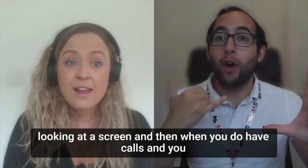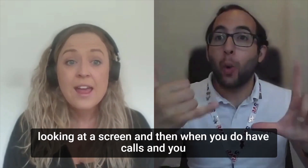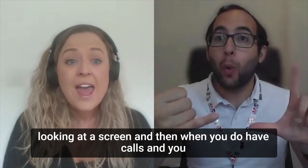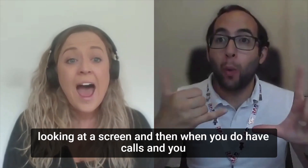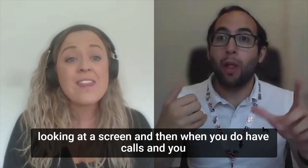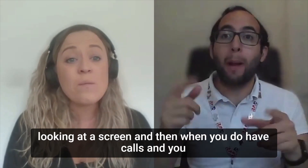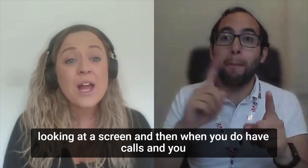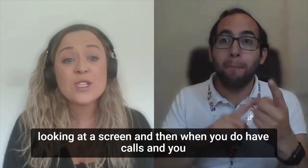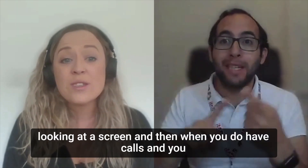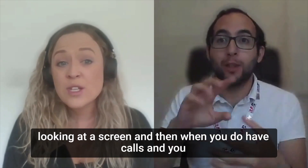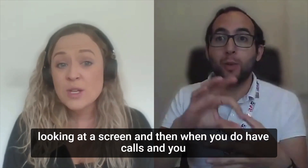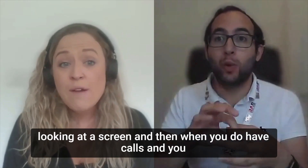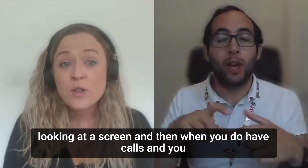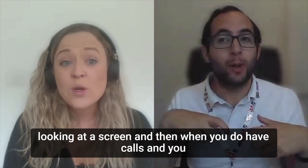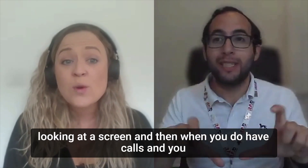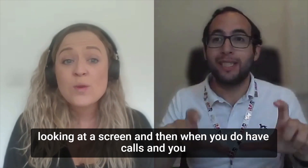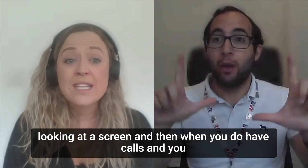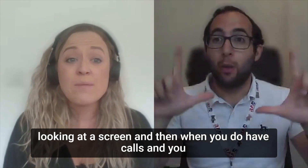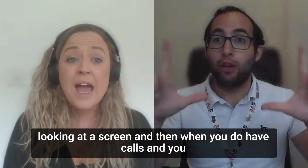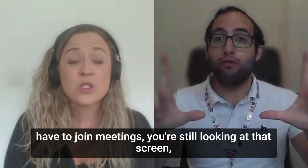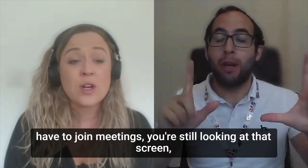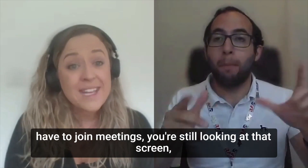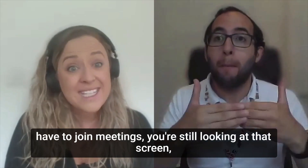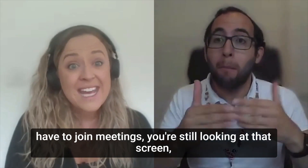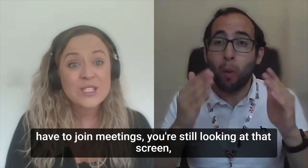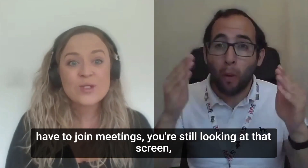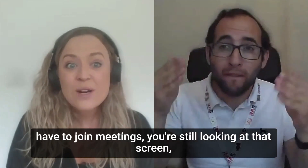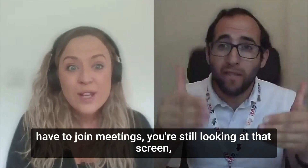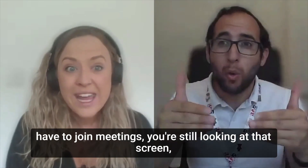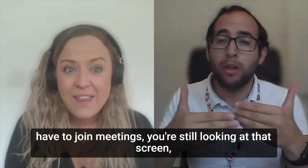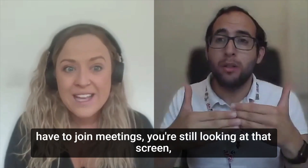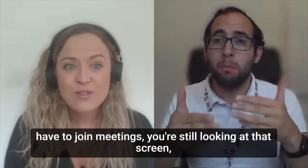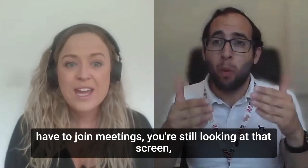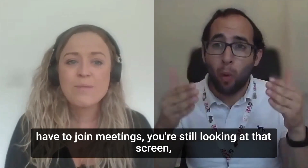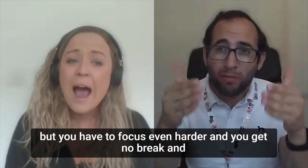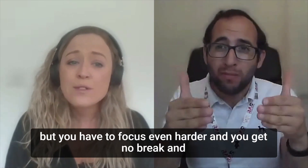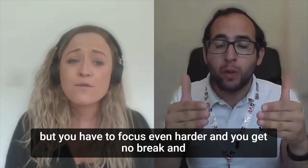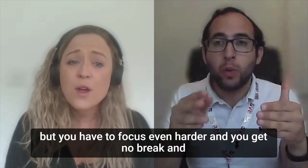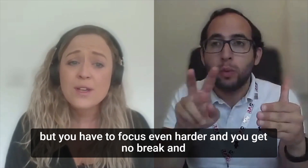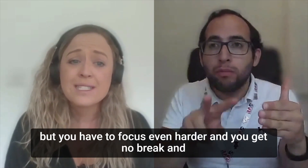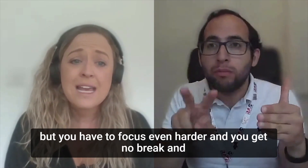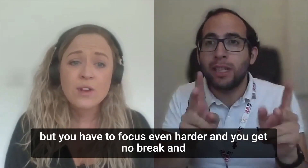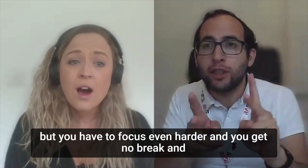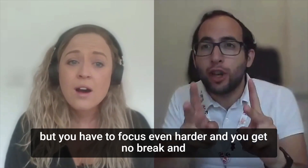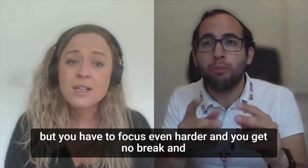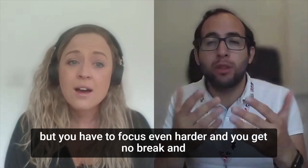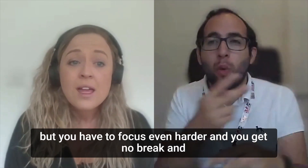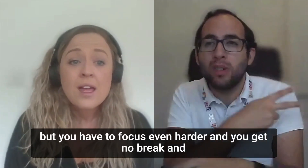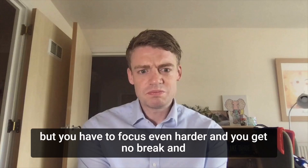screen. And then when you do have calls and you have to join meetings, you're still looking at that screen, but you have to focus even harder